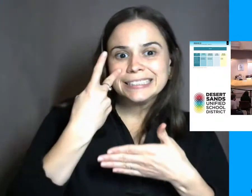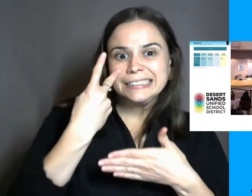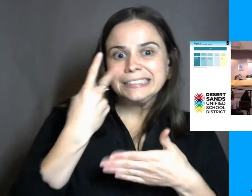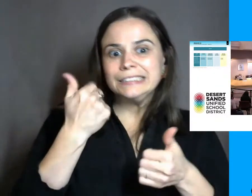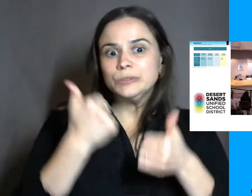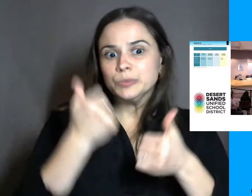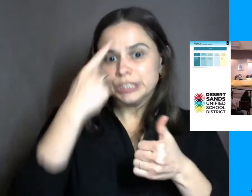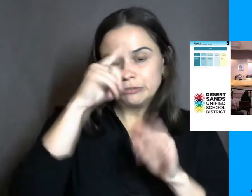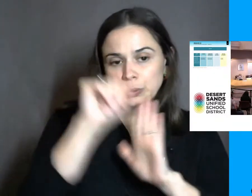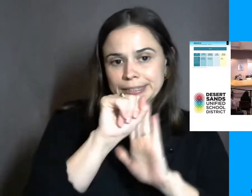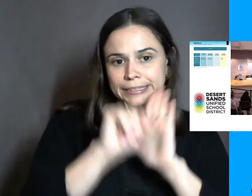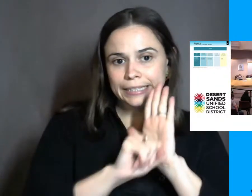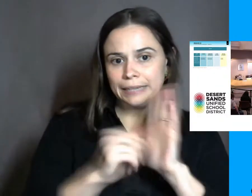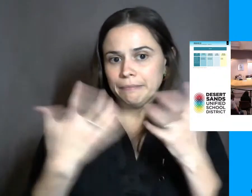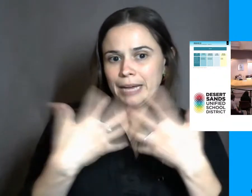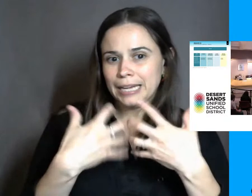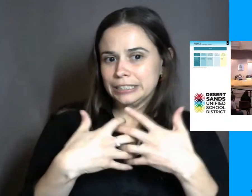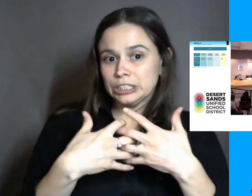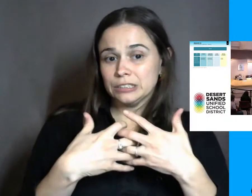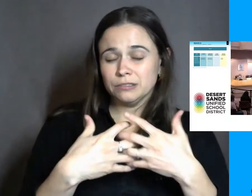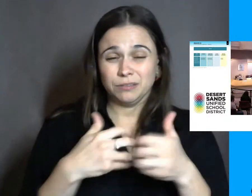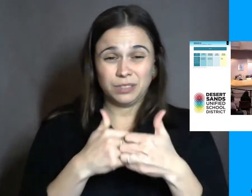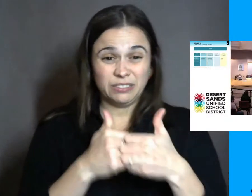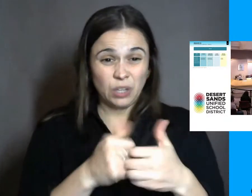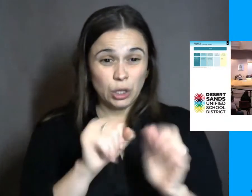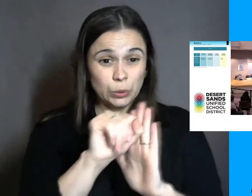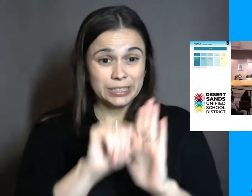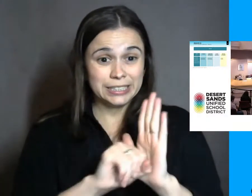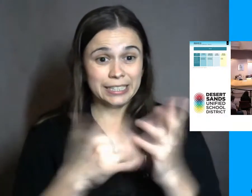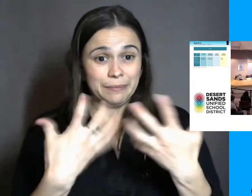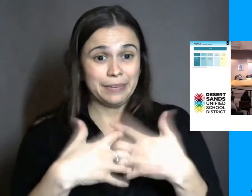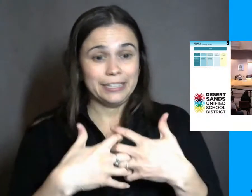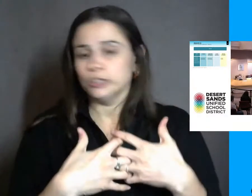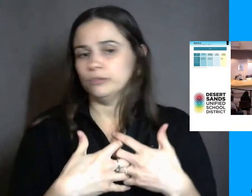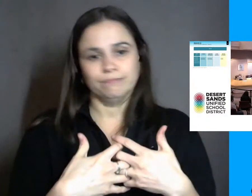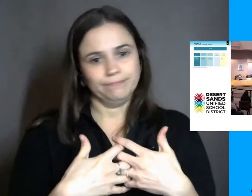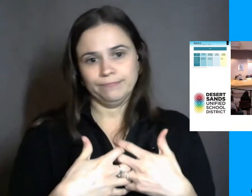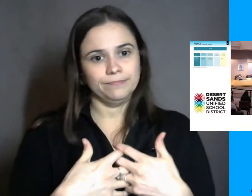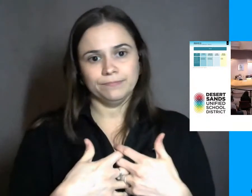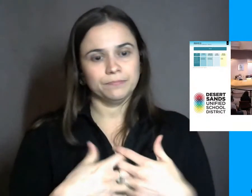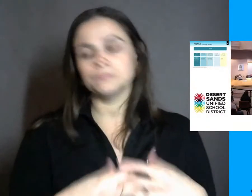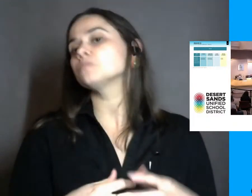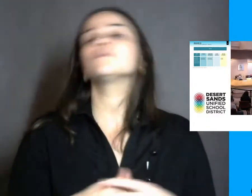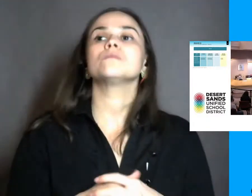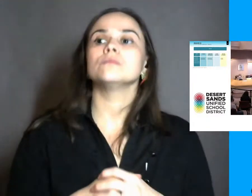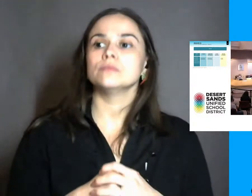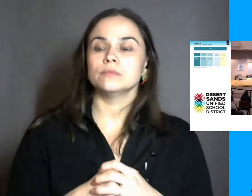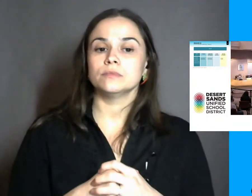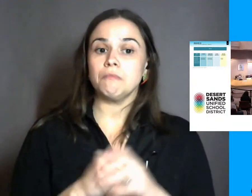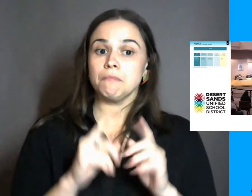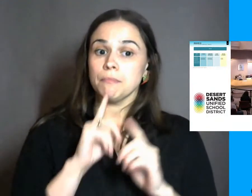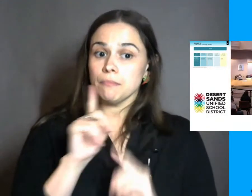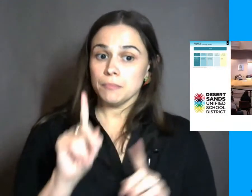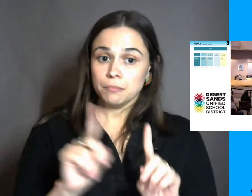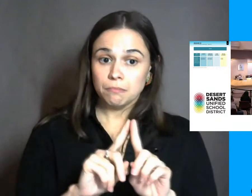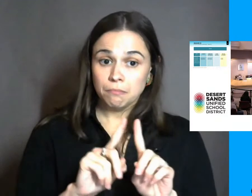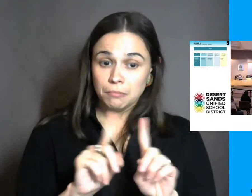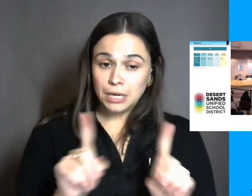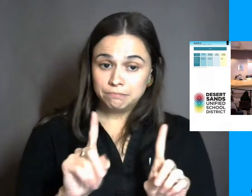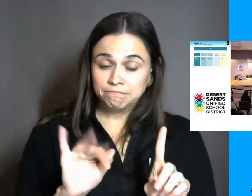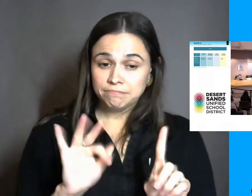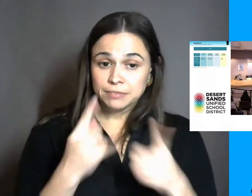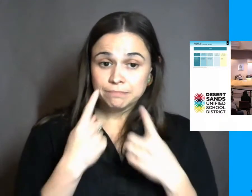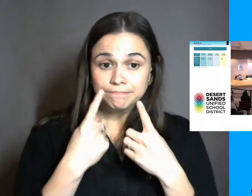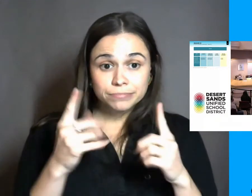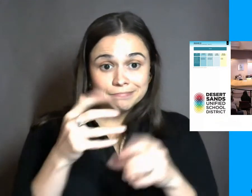that we anticipate. But when those funds do come in, then we can address needs that will ultimately be addressed in our facilities